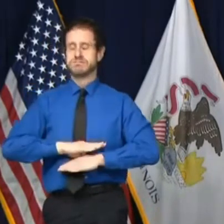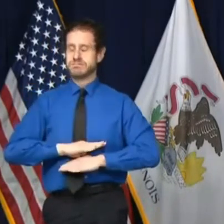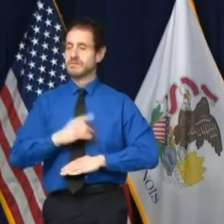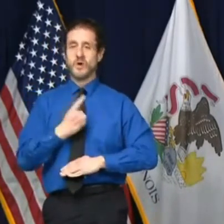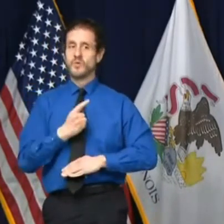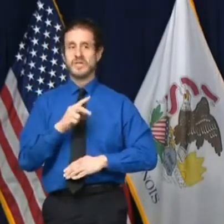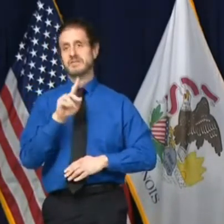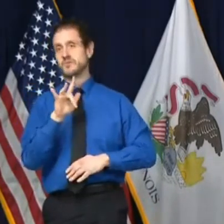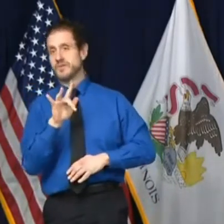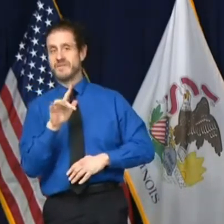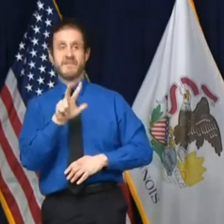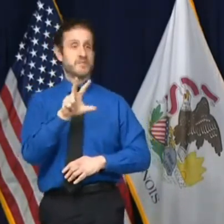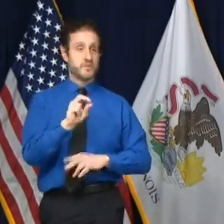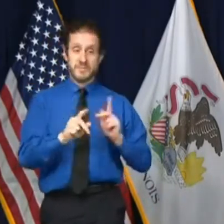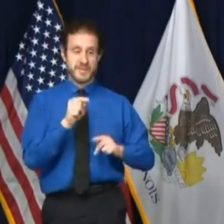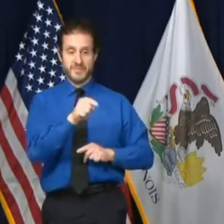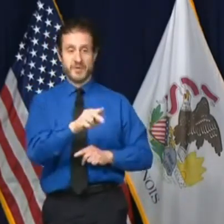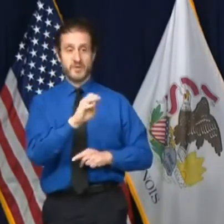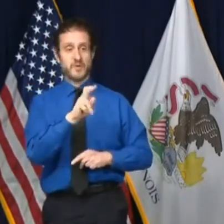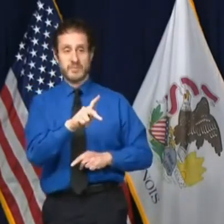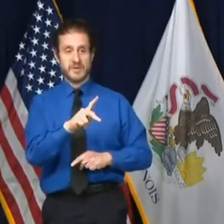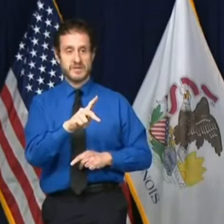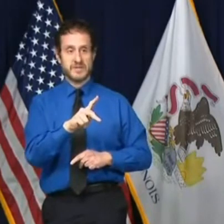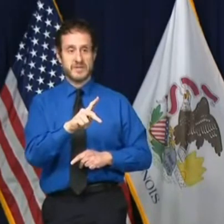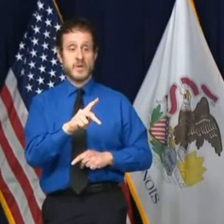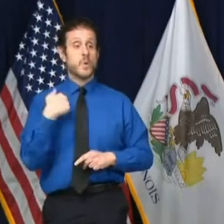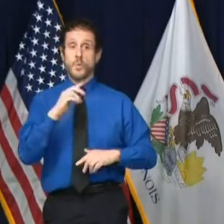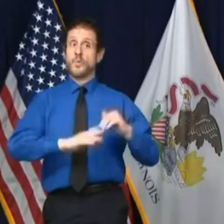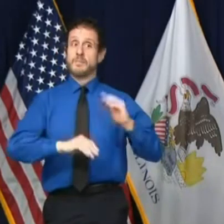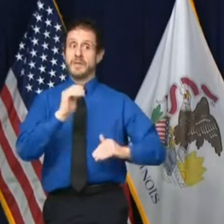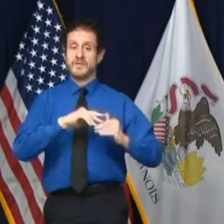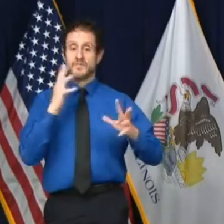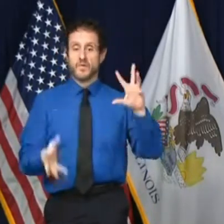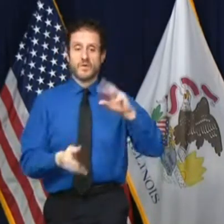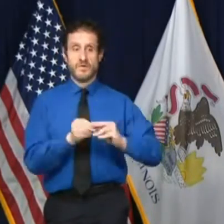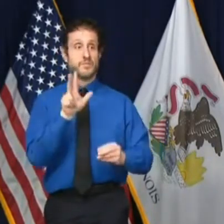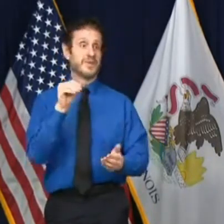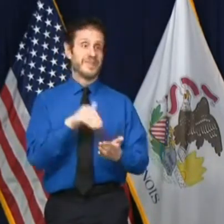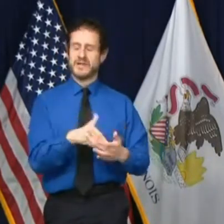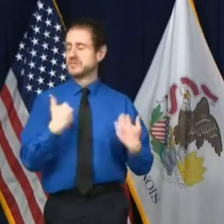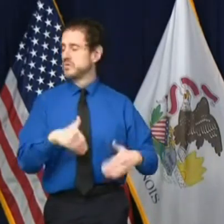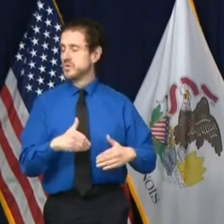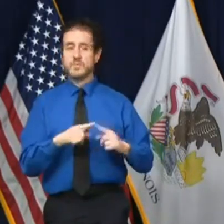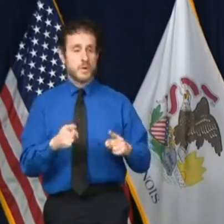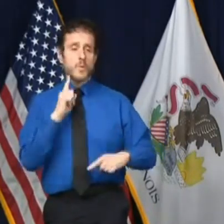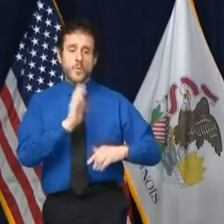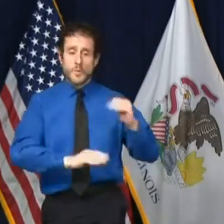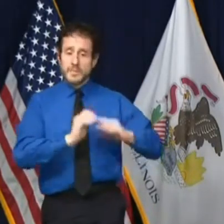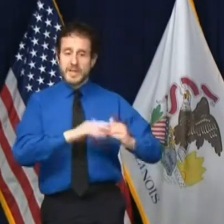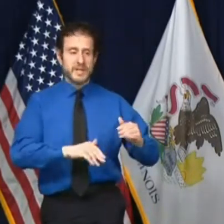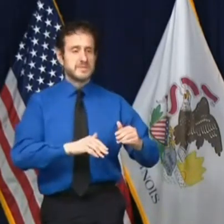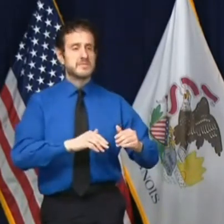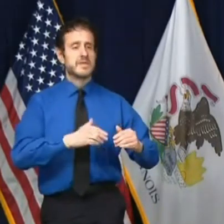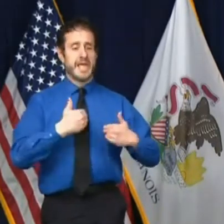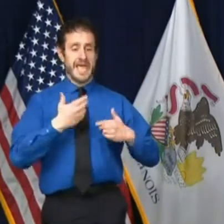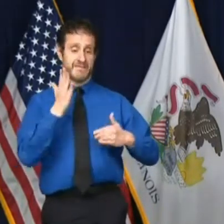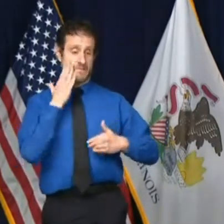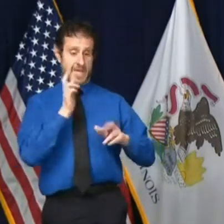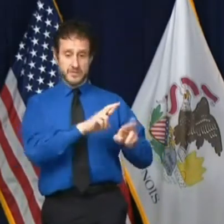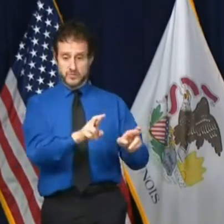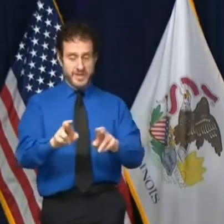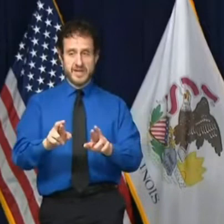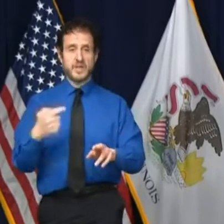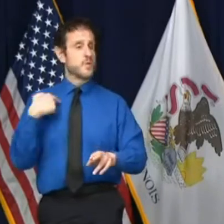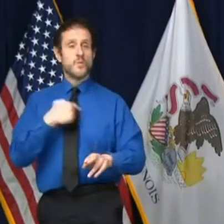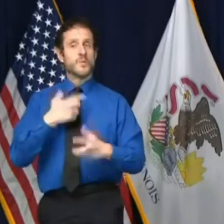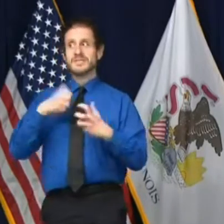only that number. Again, it was built out for a reason. It wasn't built out because anybody wanted to stop the commerce